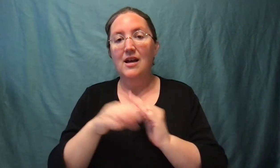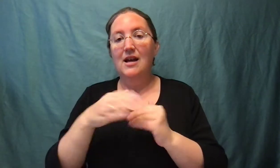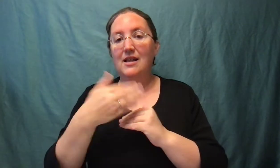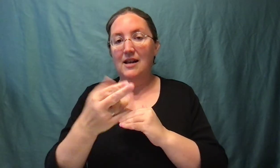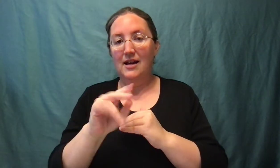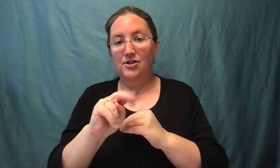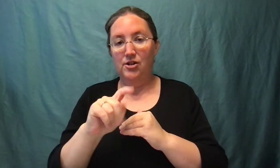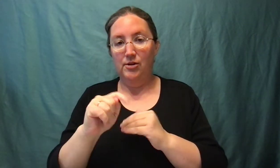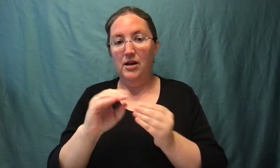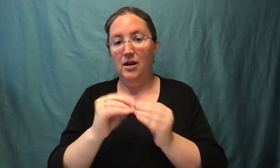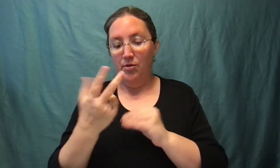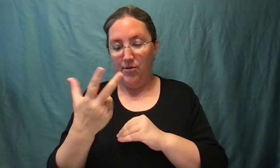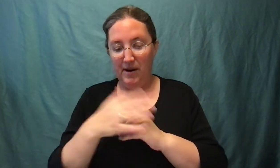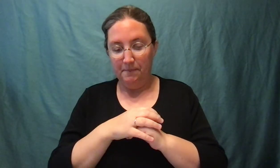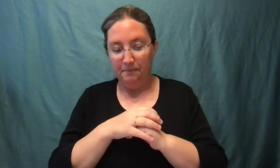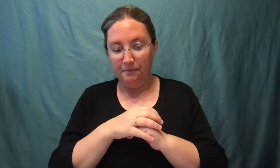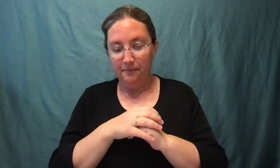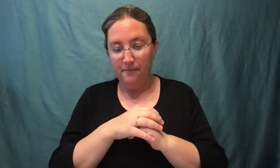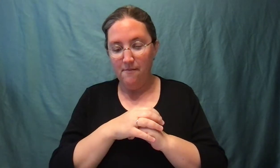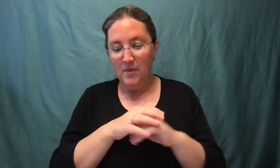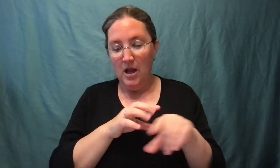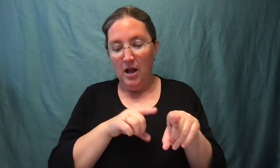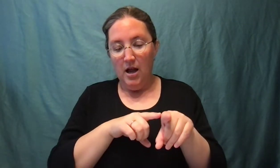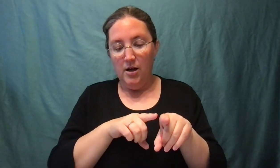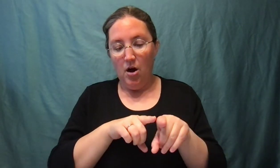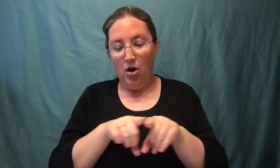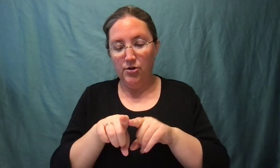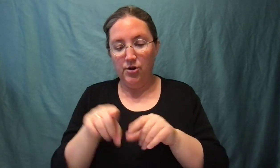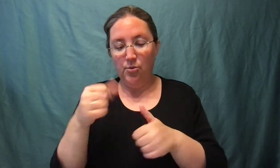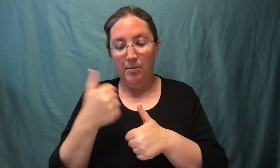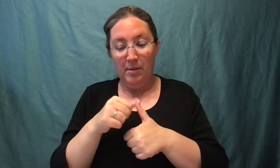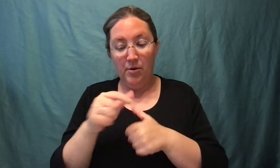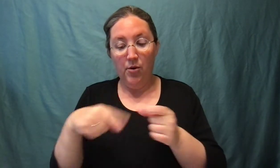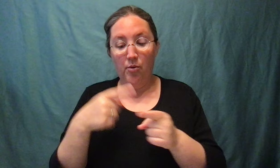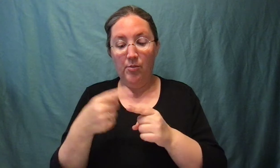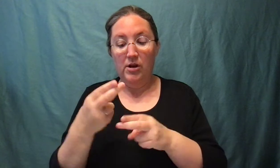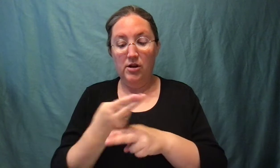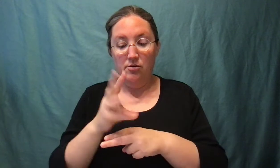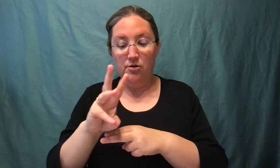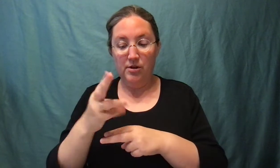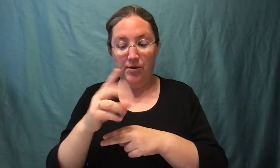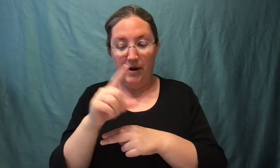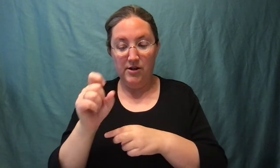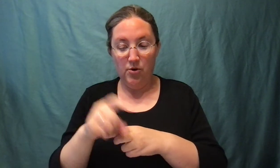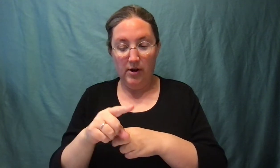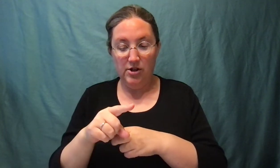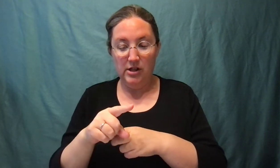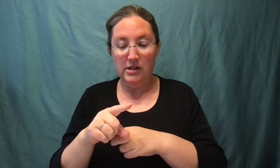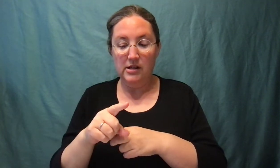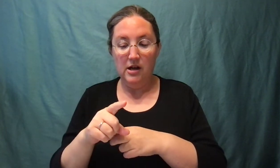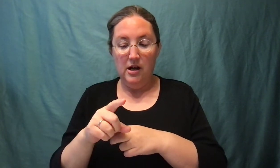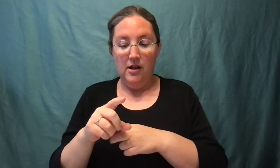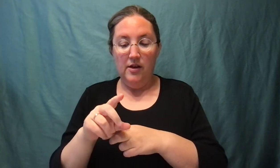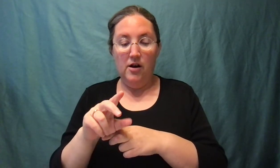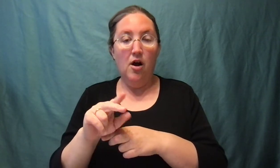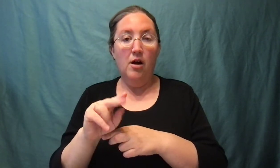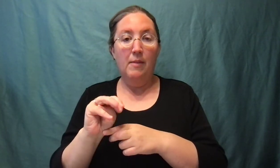in the next unit, number 3. Also remember, when we use our WH questions, the